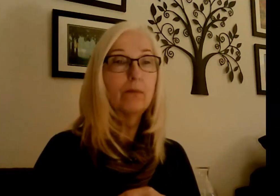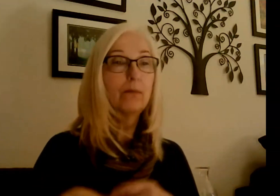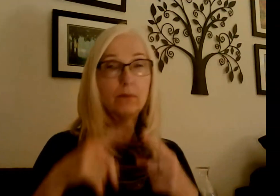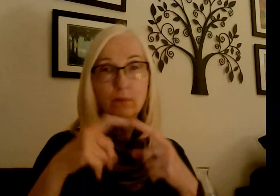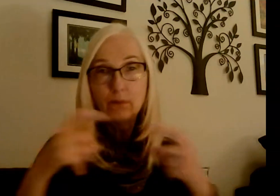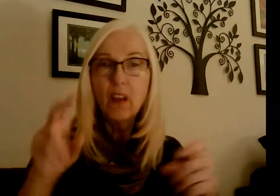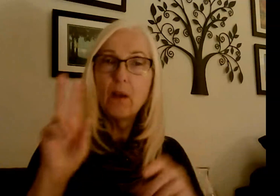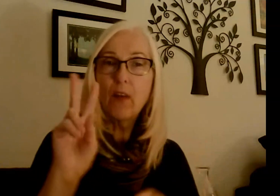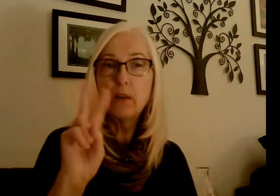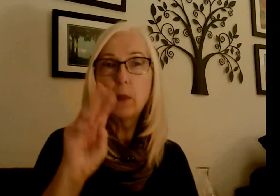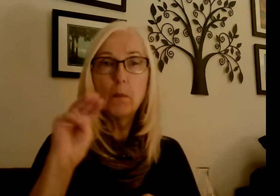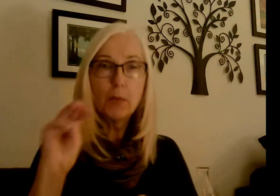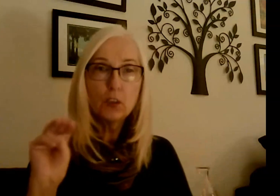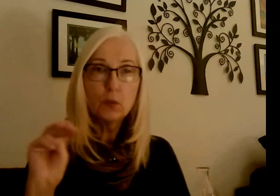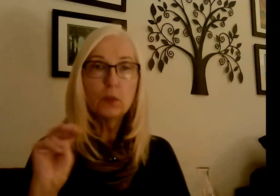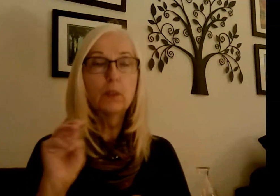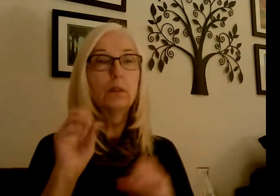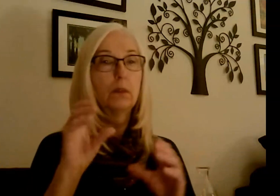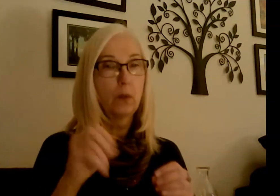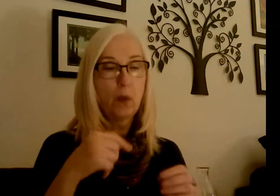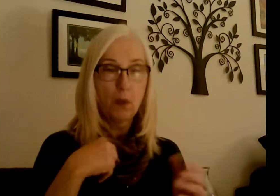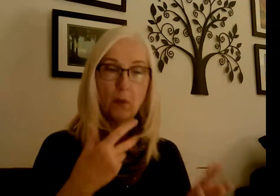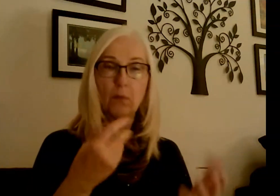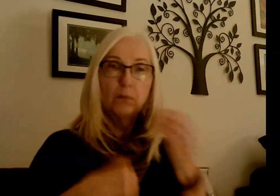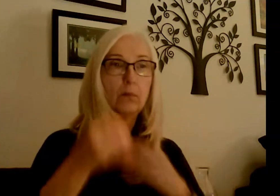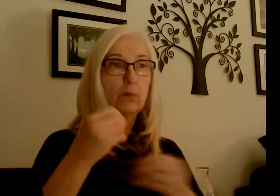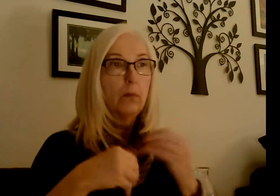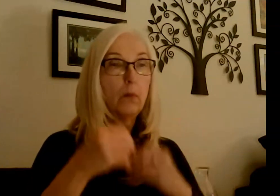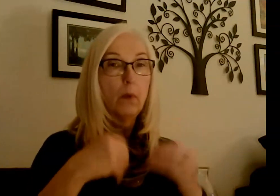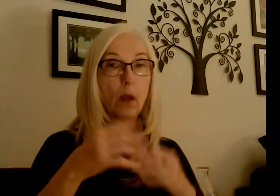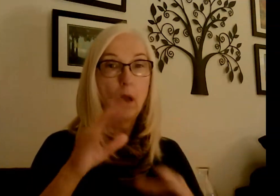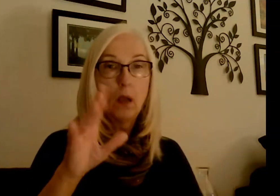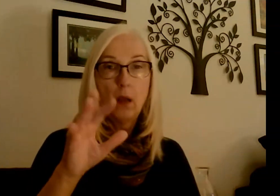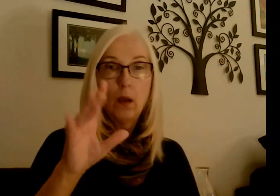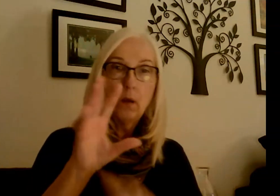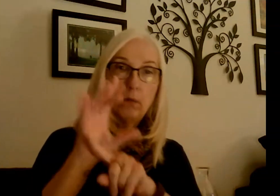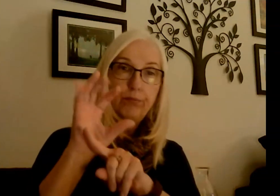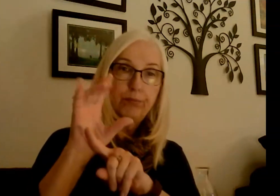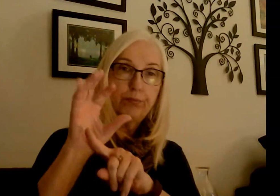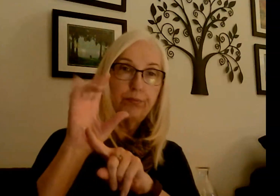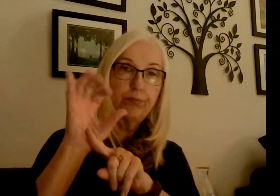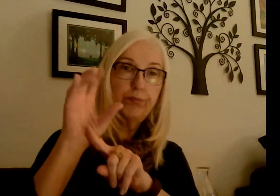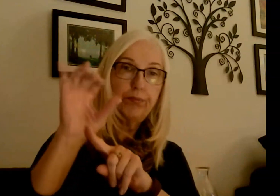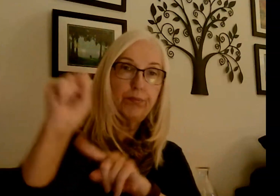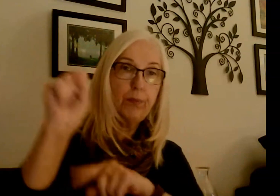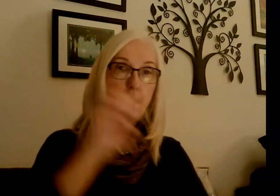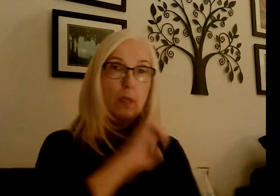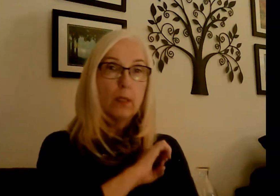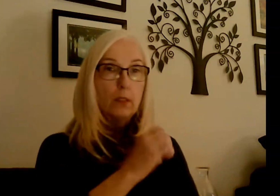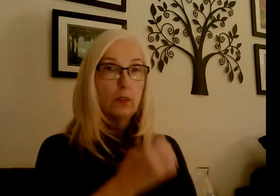protein and carbs into your diet, make up for the loss of what you're not getting into your diet from the meat and